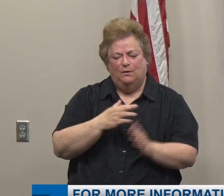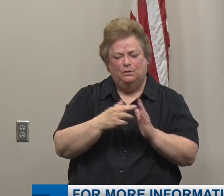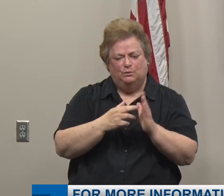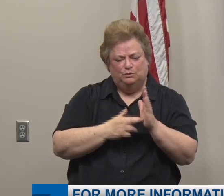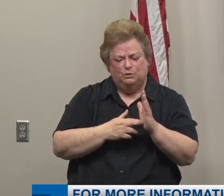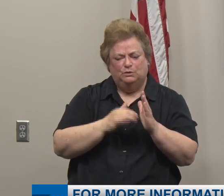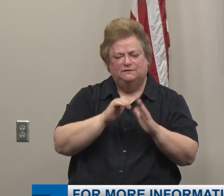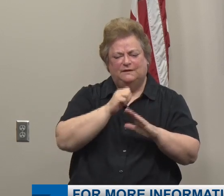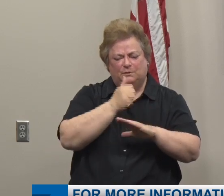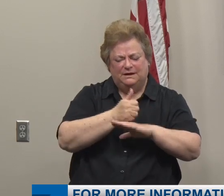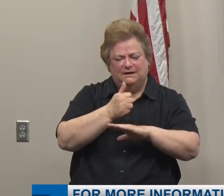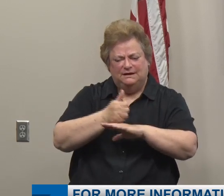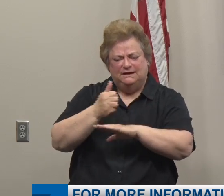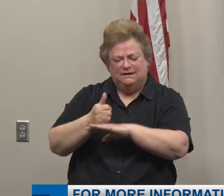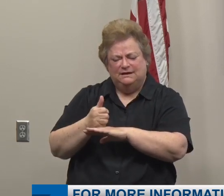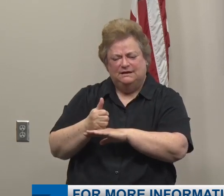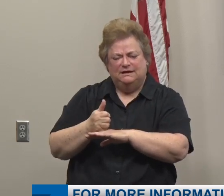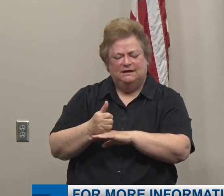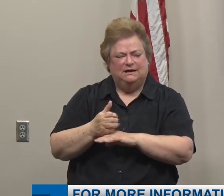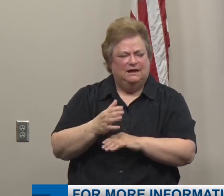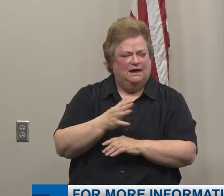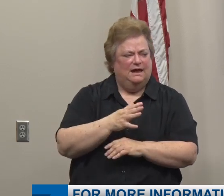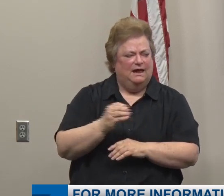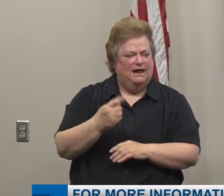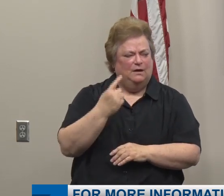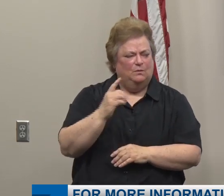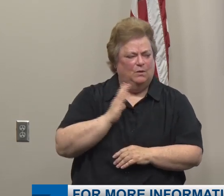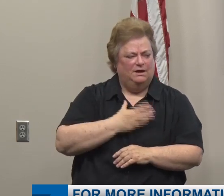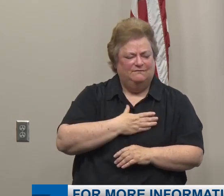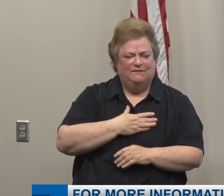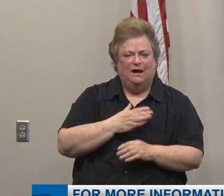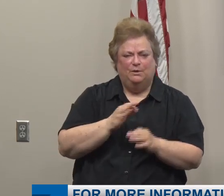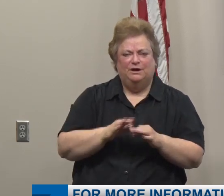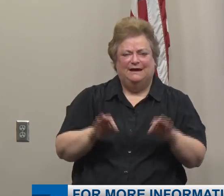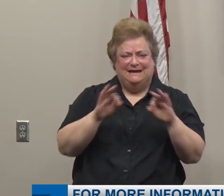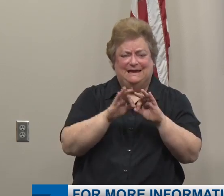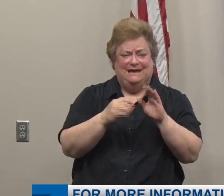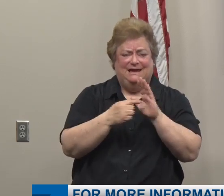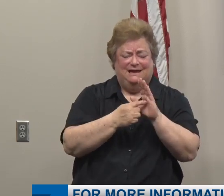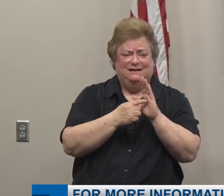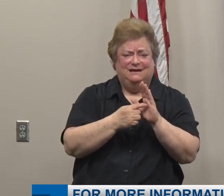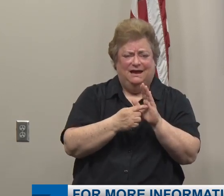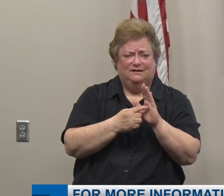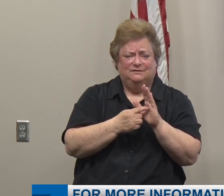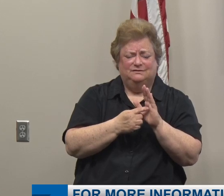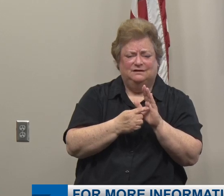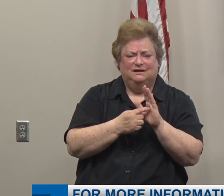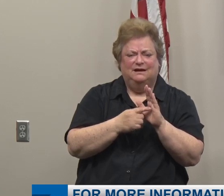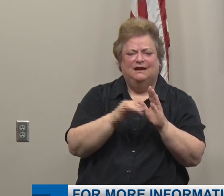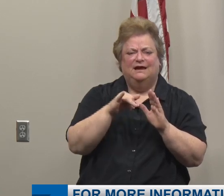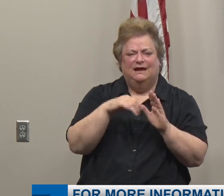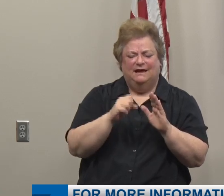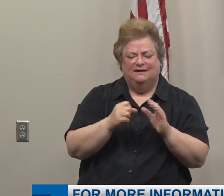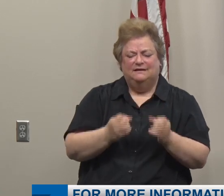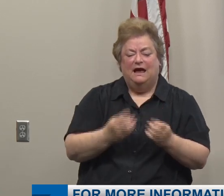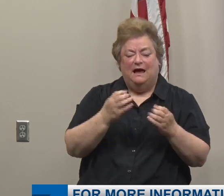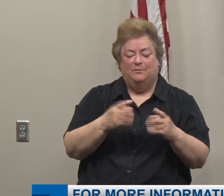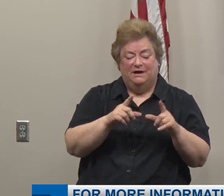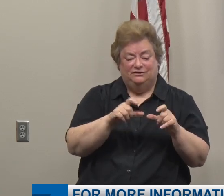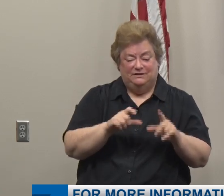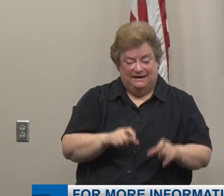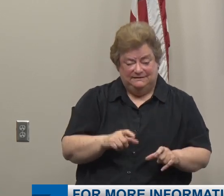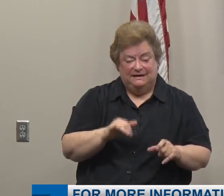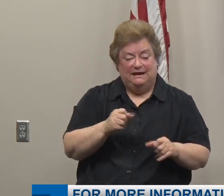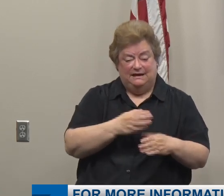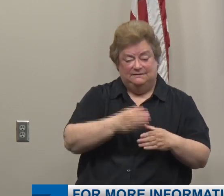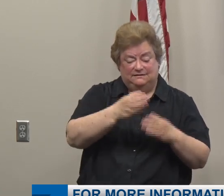and tell me six and one of our key indicators is our amount of testing that's being